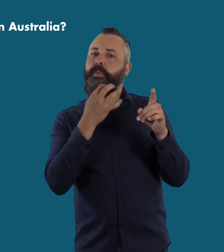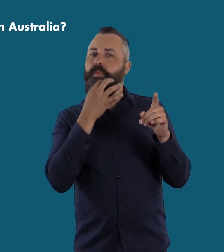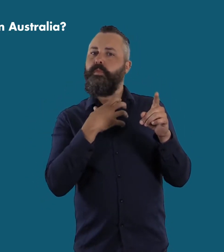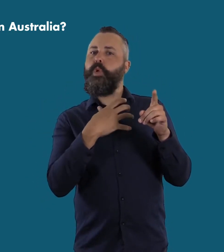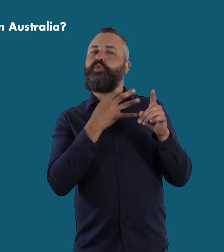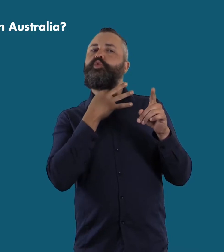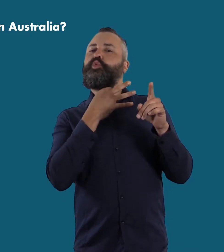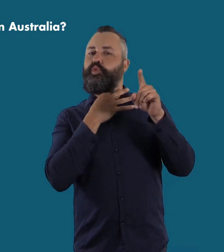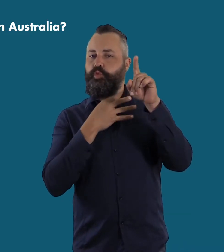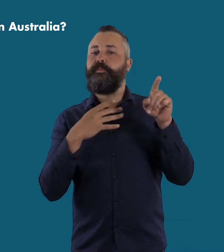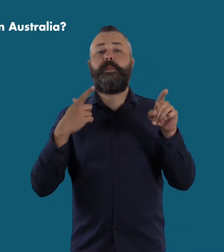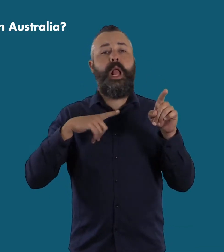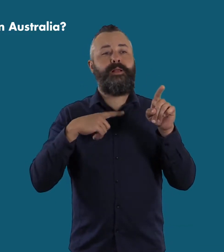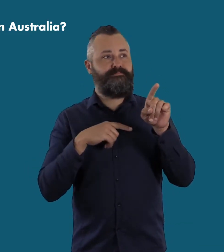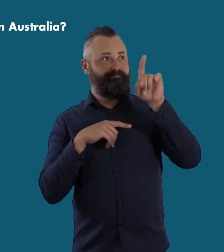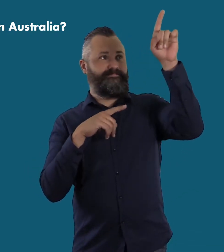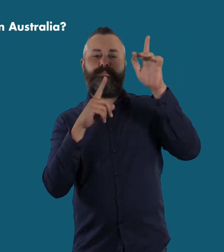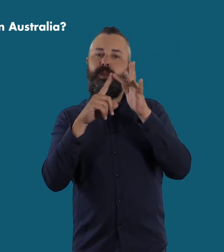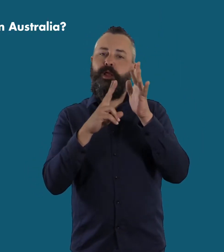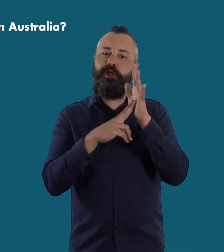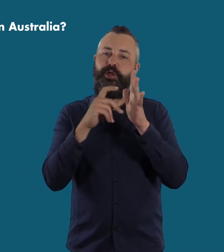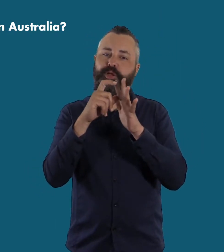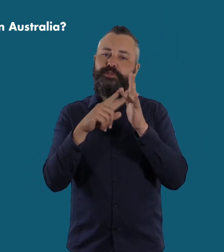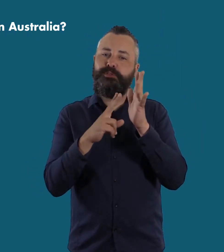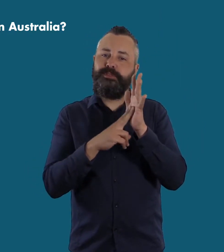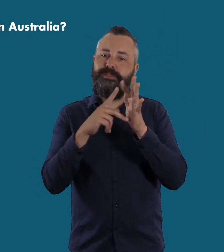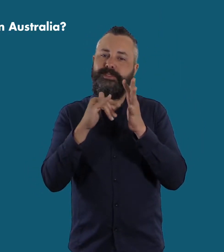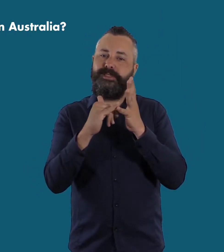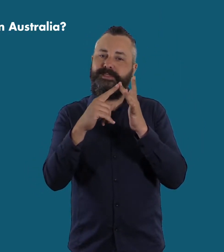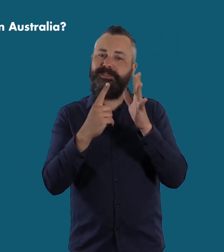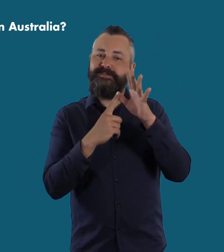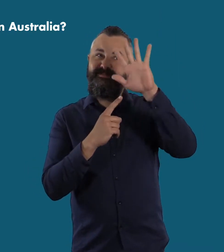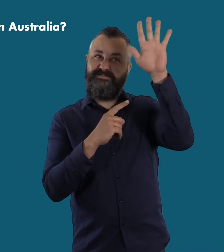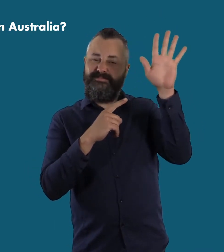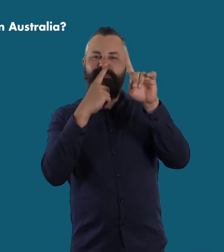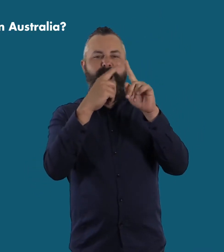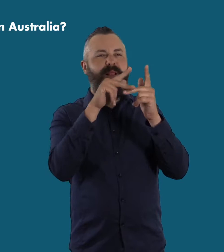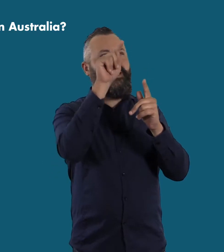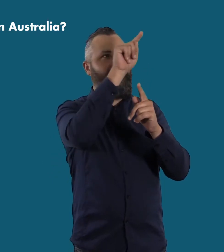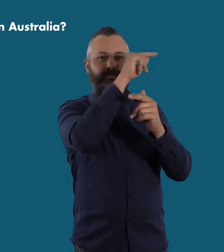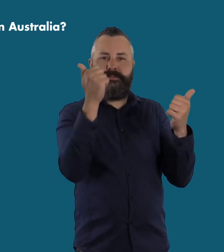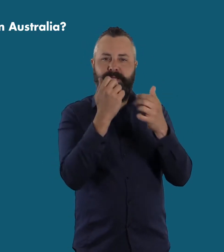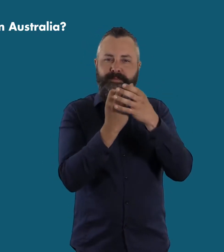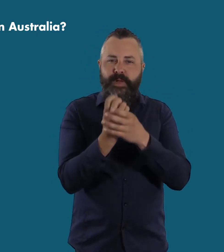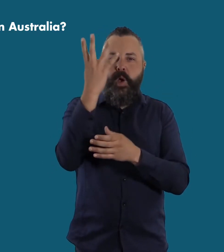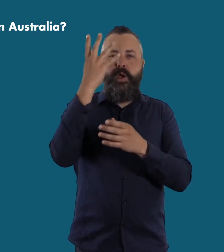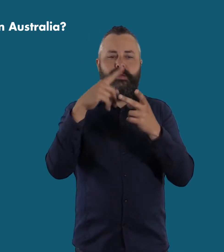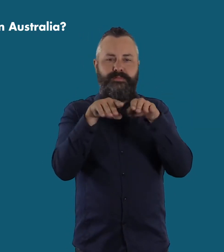the northwest coast of WA due to its proximity to Indonesia and other countries in that region prone to